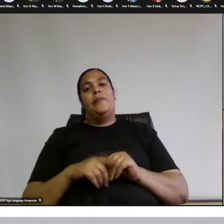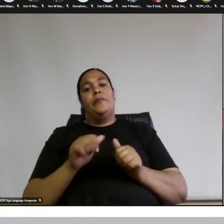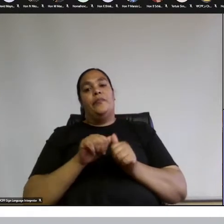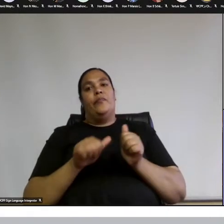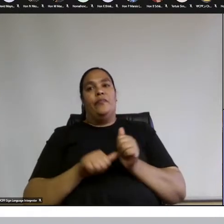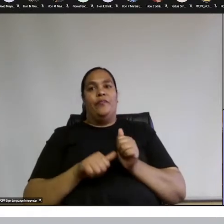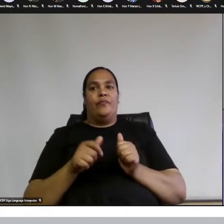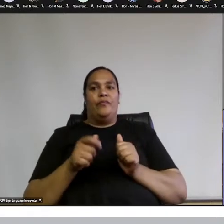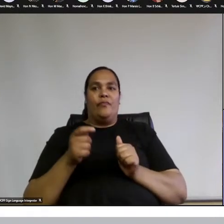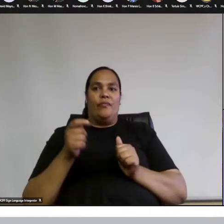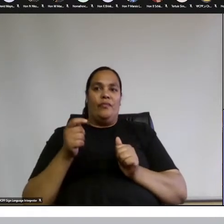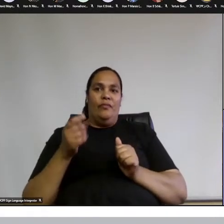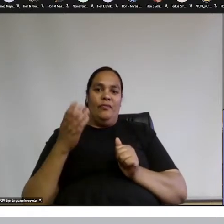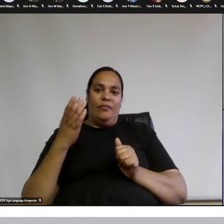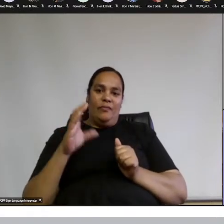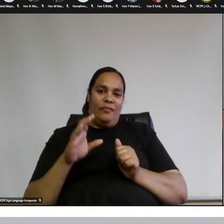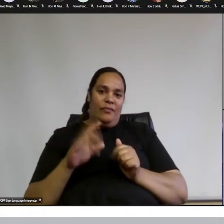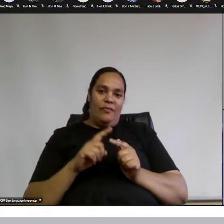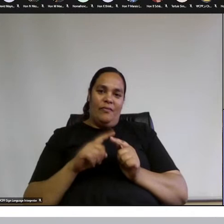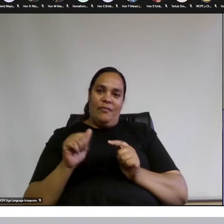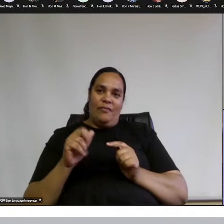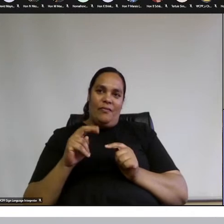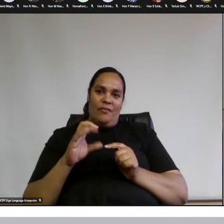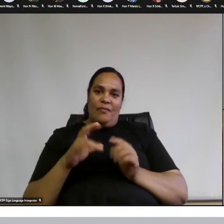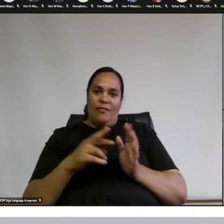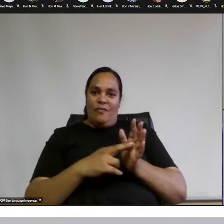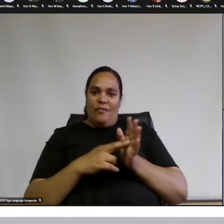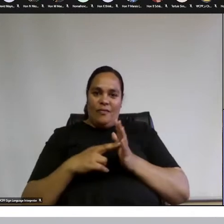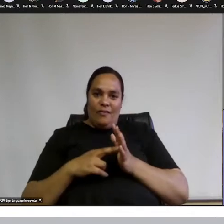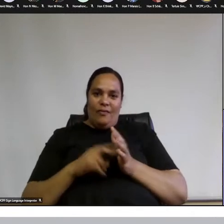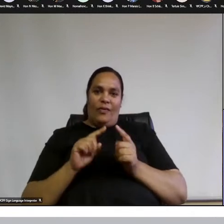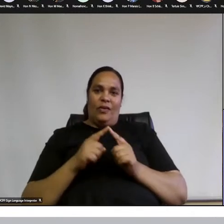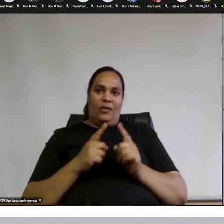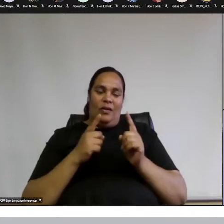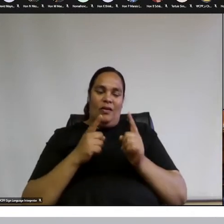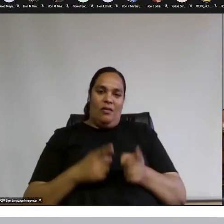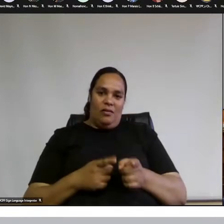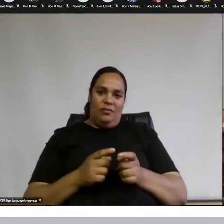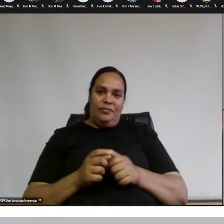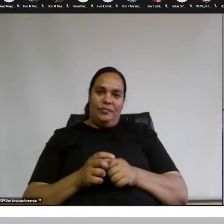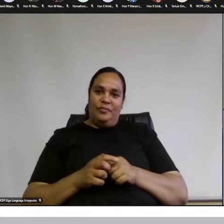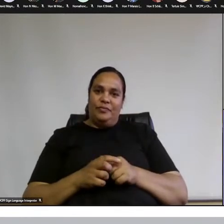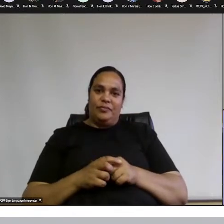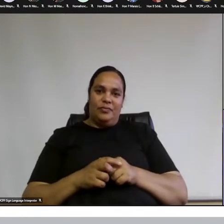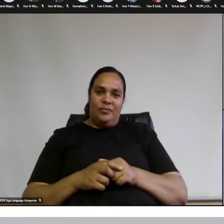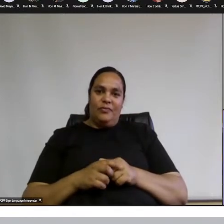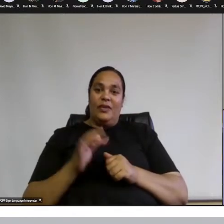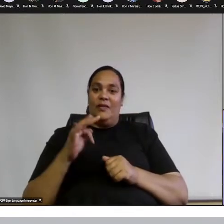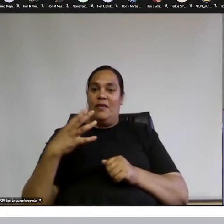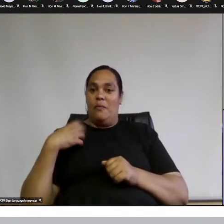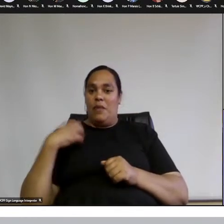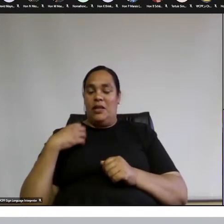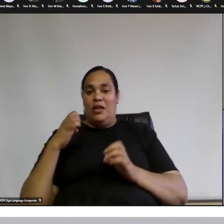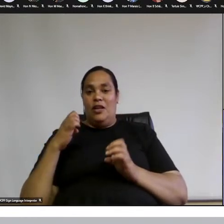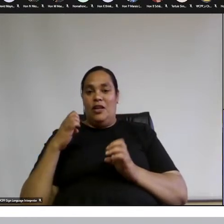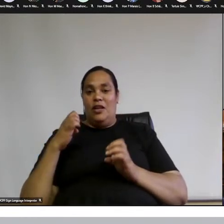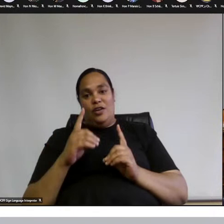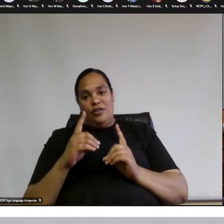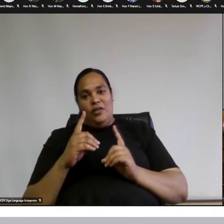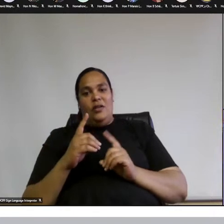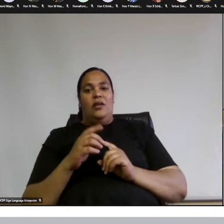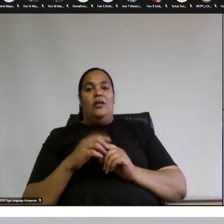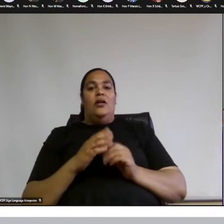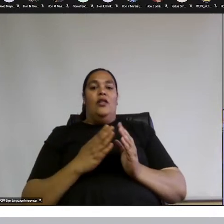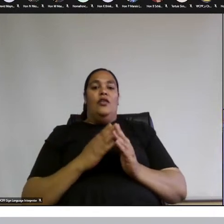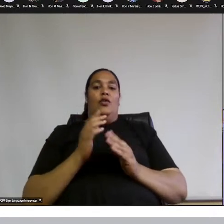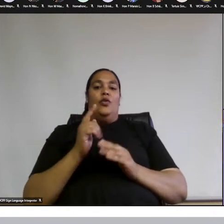Chief Whip of the ANC inquired on a point of order whether the Minister of Education,